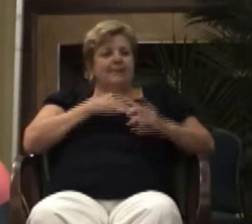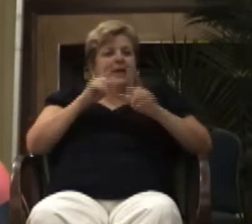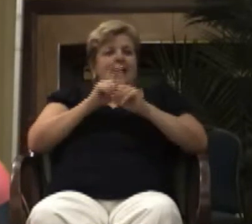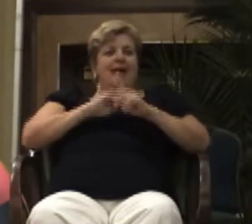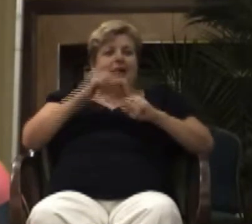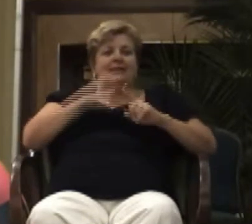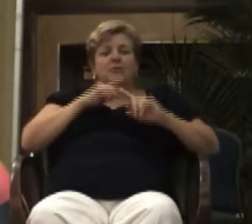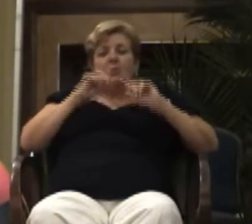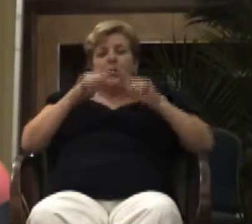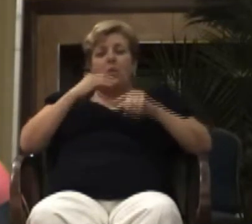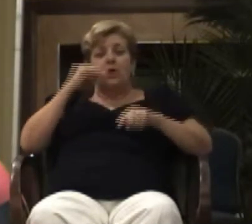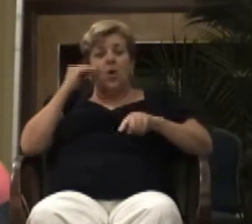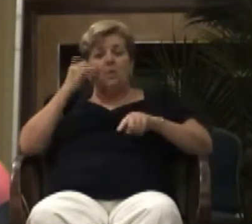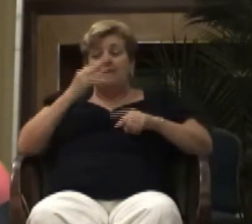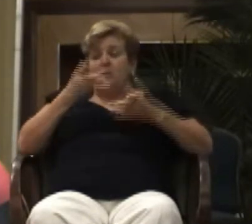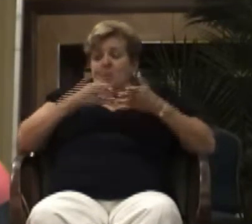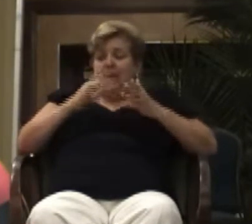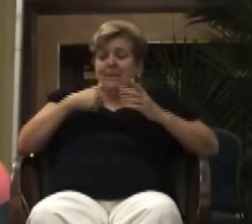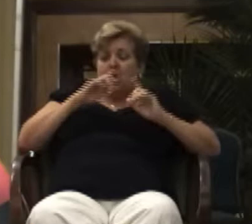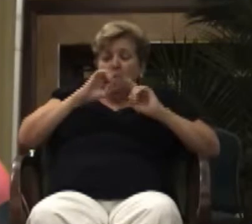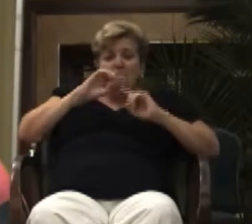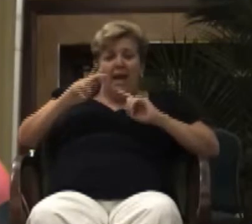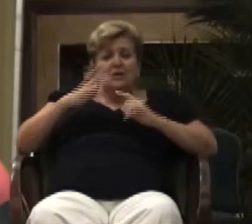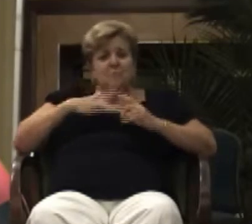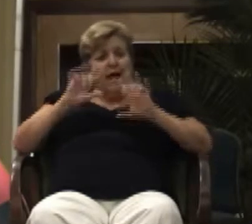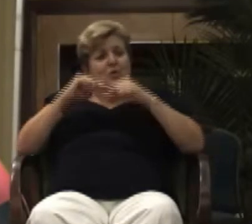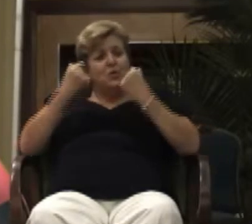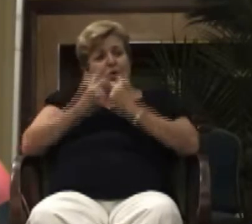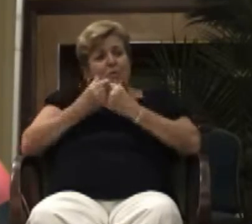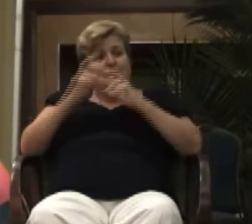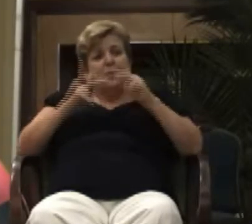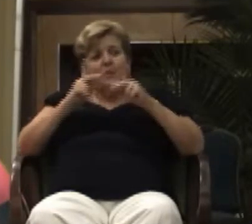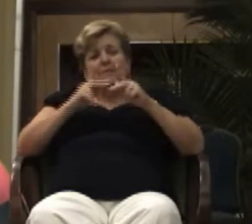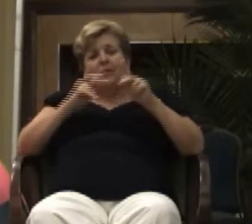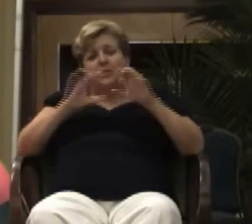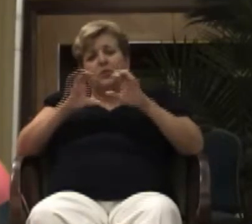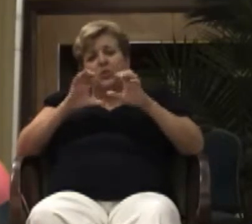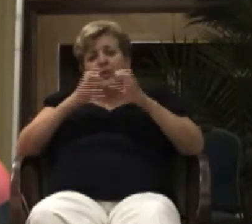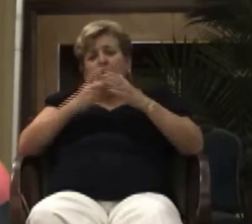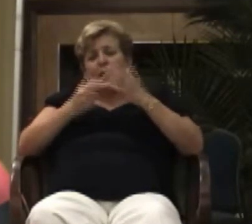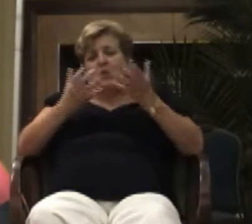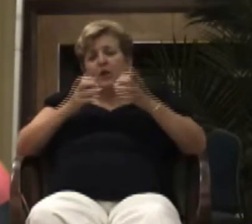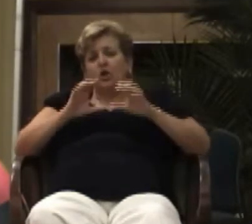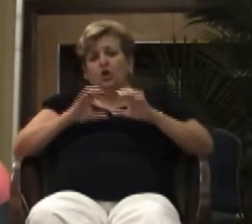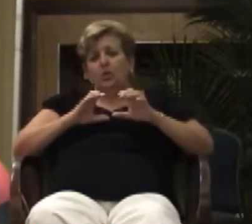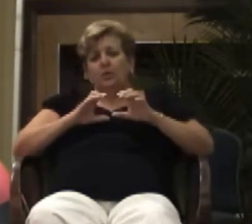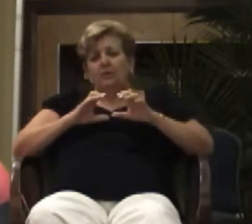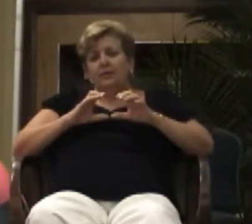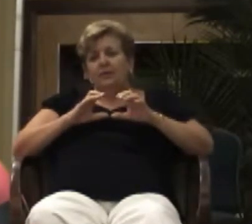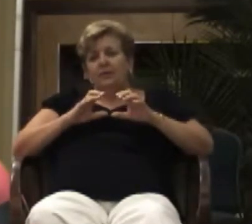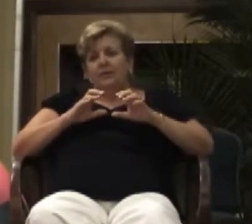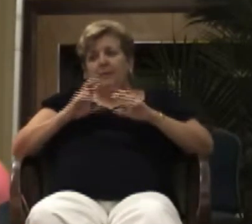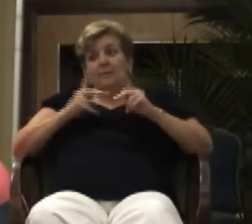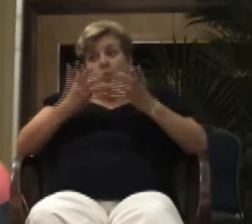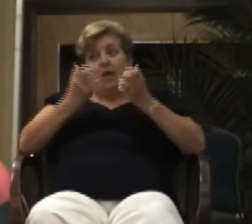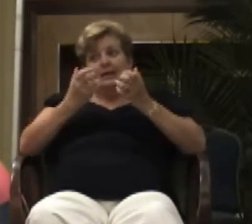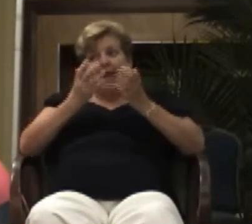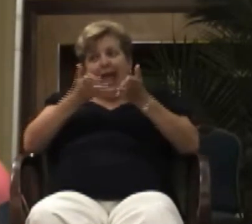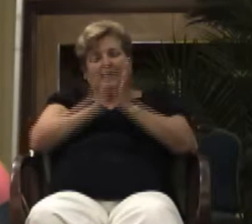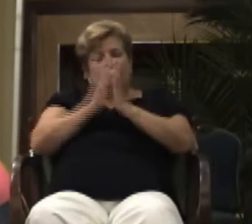me go back to my group," because there was people who knew what I was doing, and they were really wanting to ask me to leave. They couldn't, but they wanted to. And